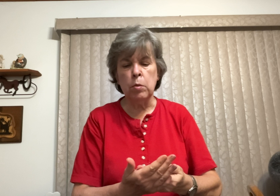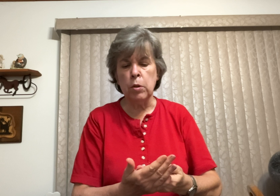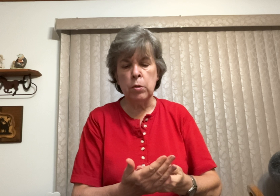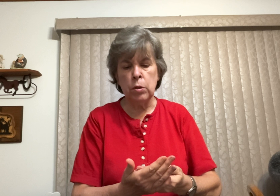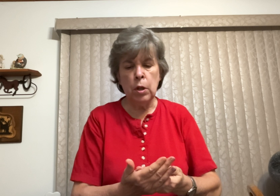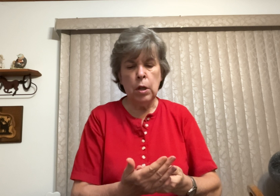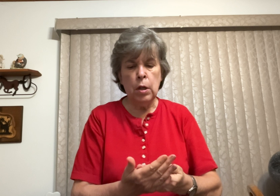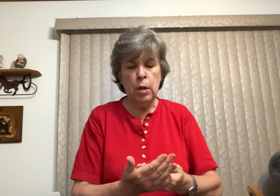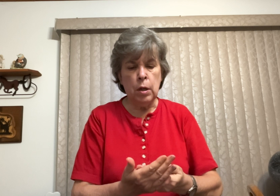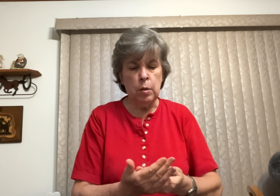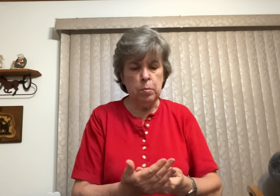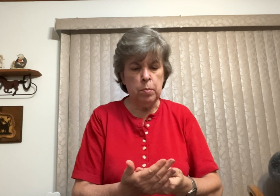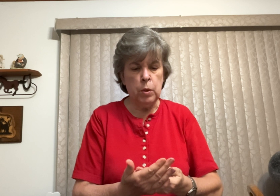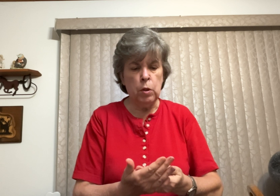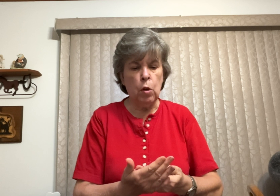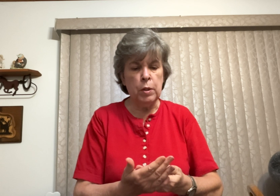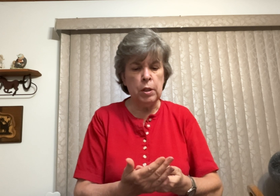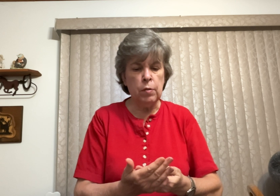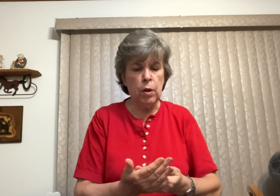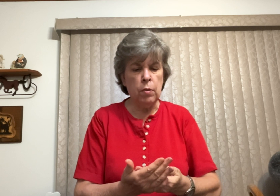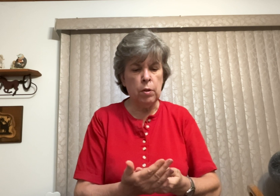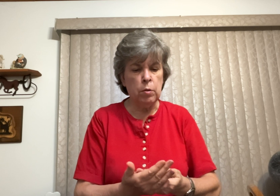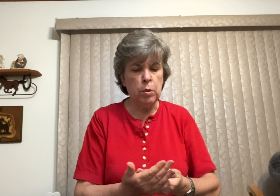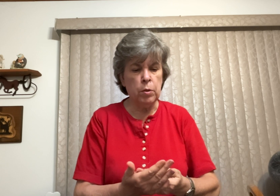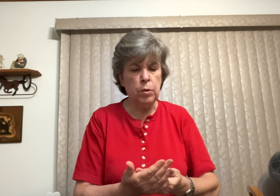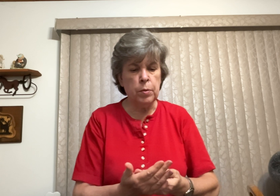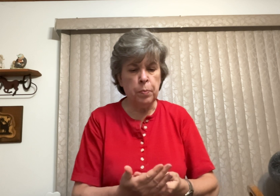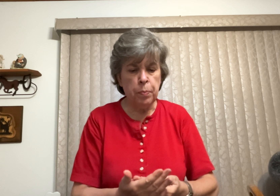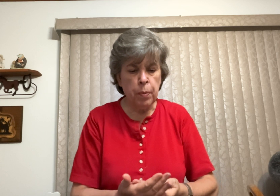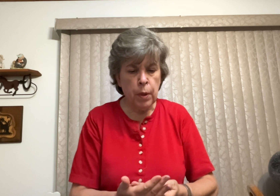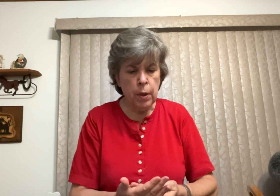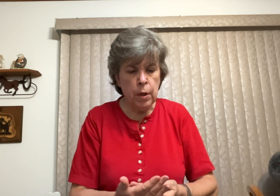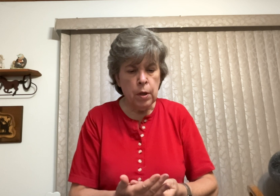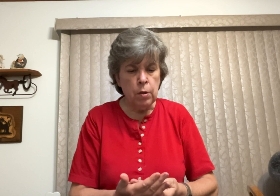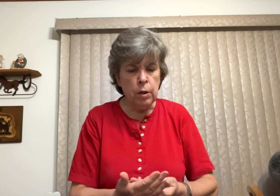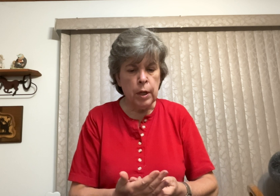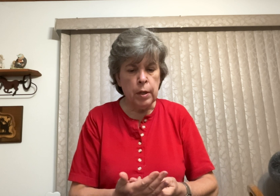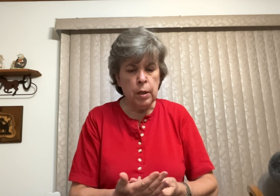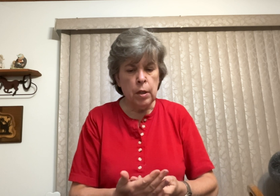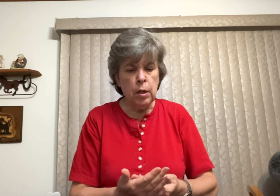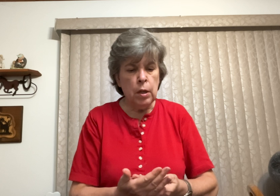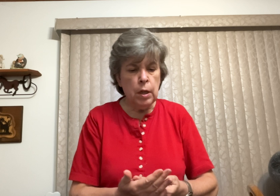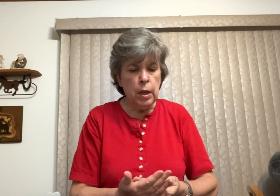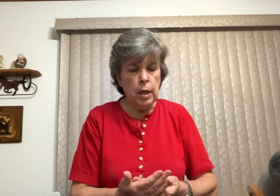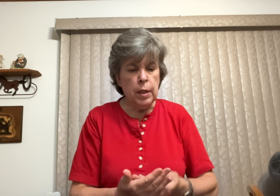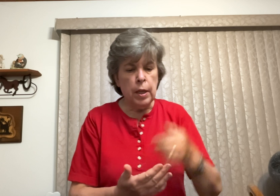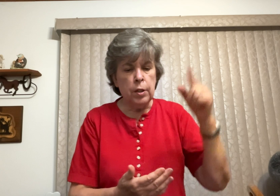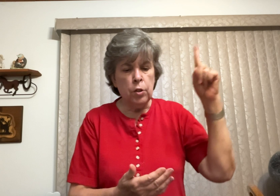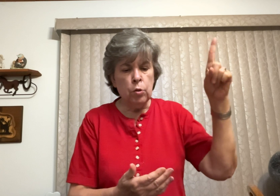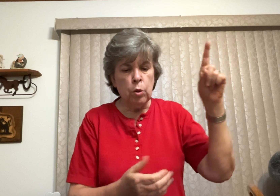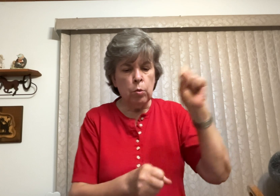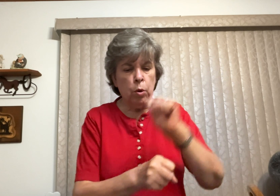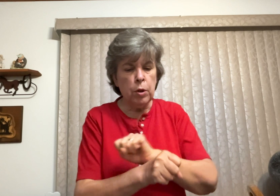words. You can always leave off the little words. Okay, and then you're